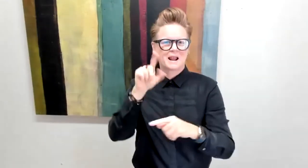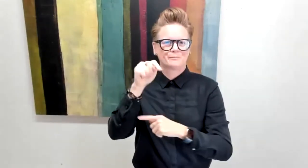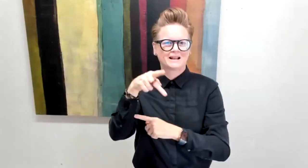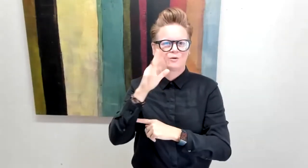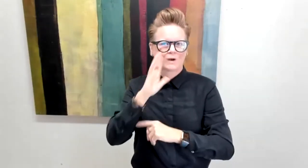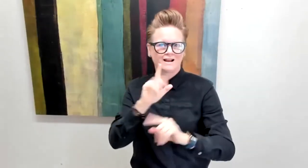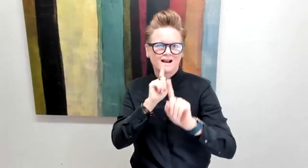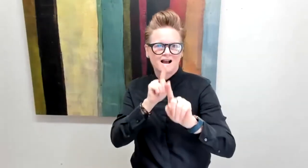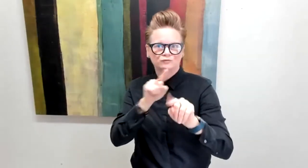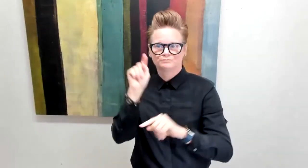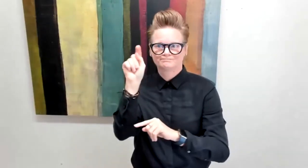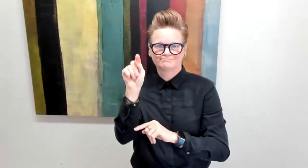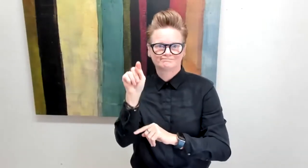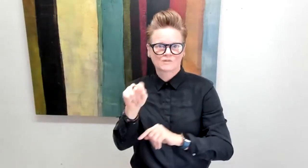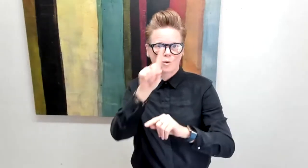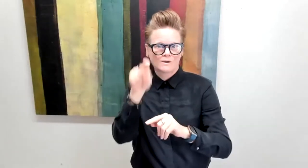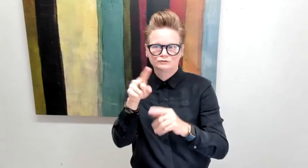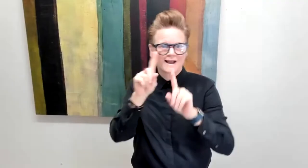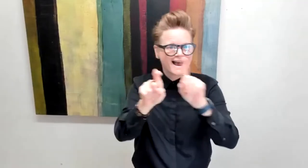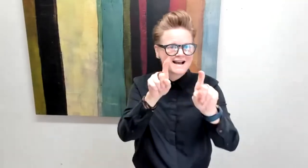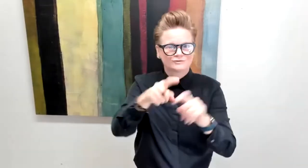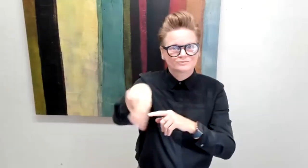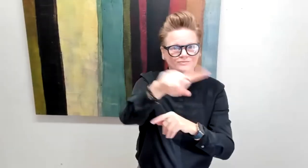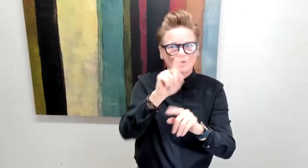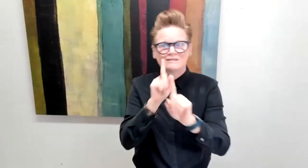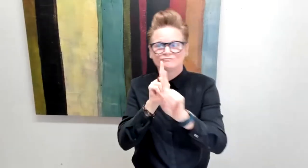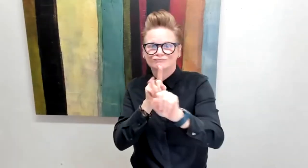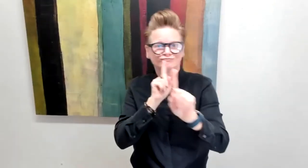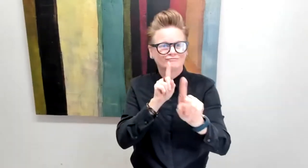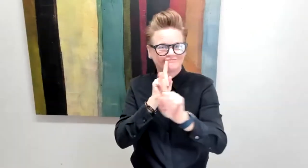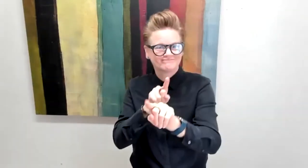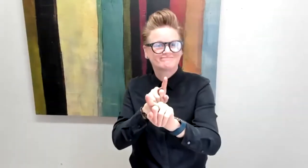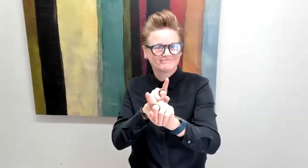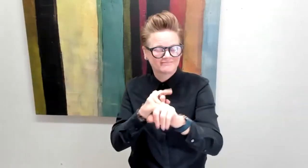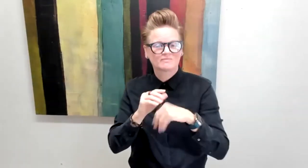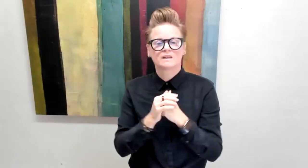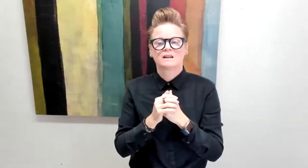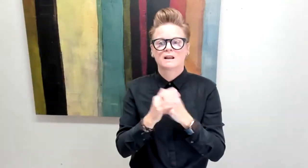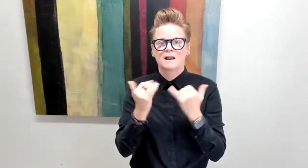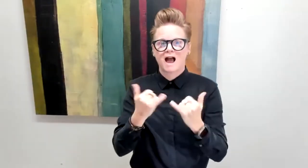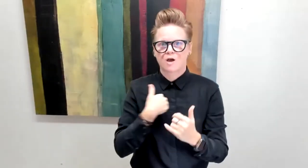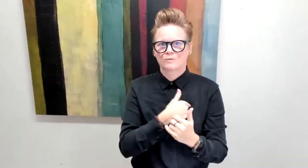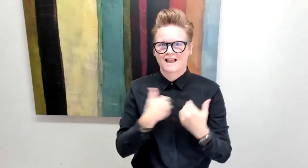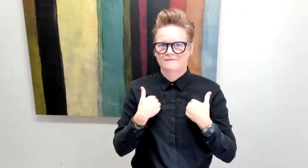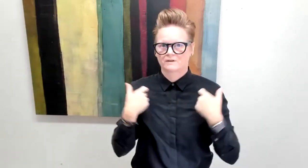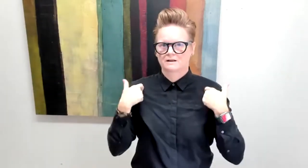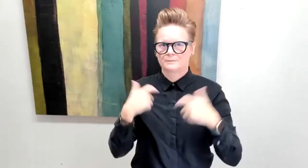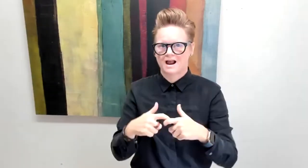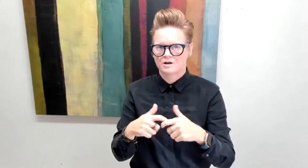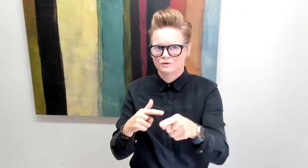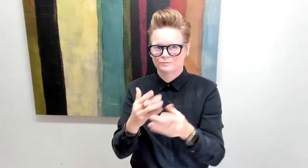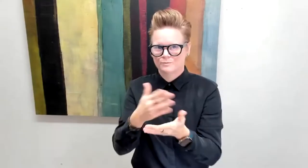time left, then great. And Laura will answer as many questions as she can. And hopefully you guys have a lot of questions to